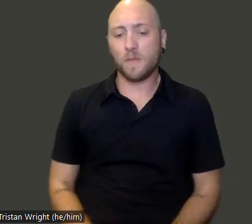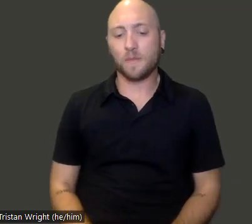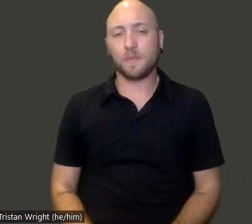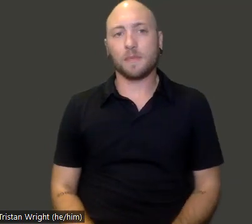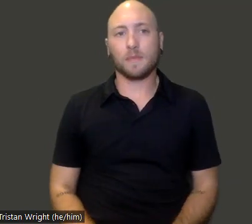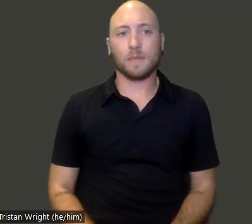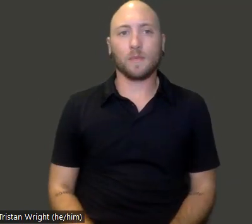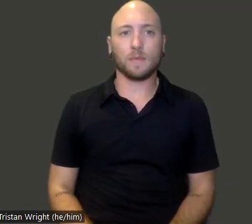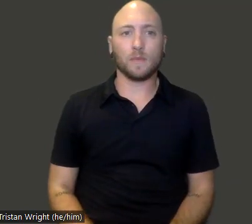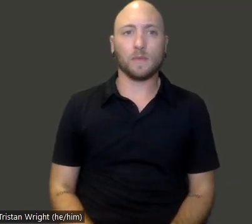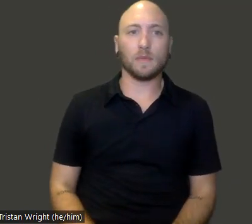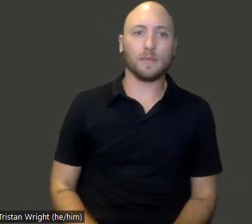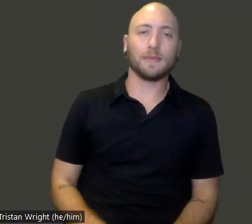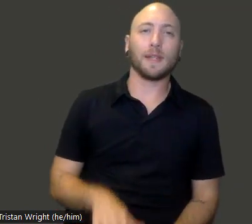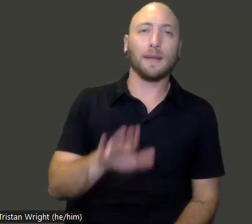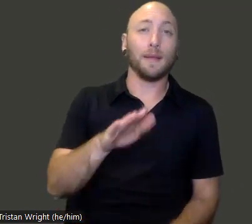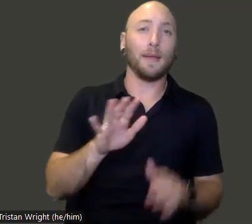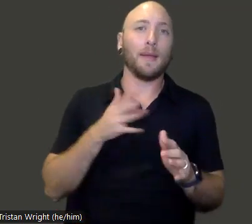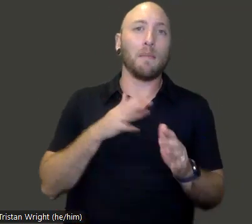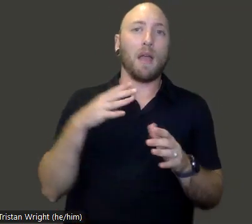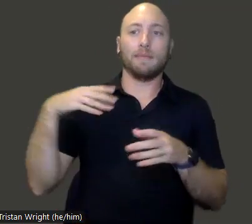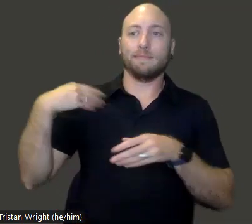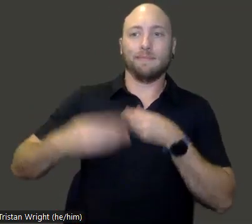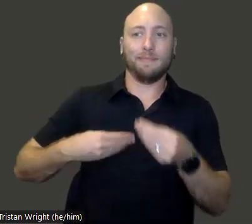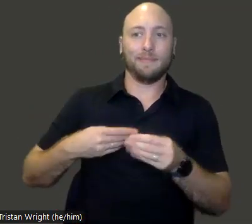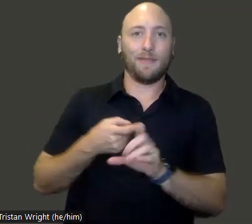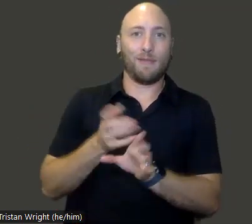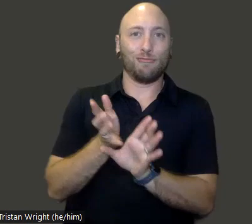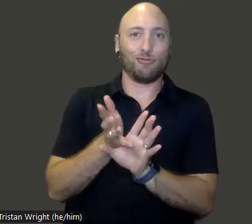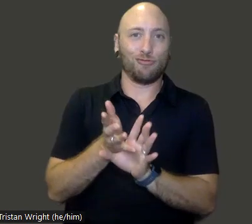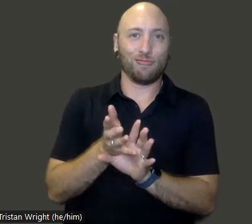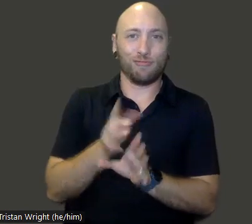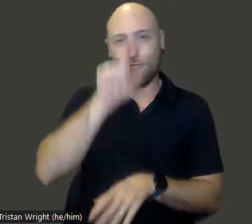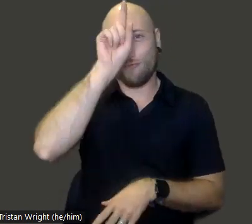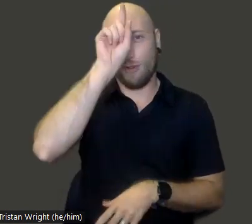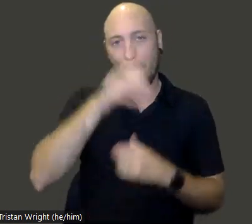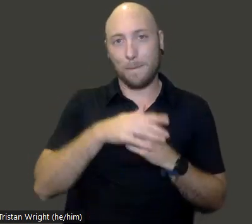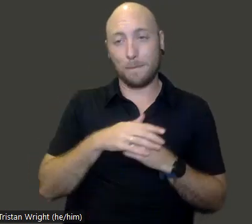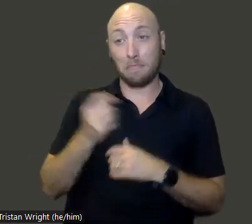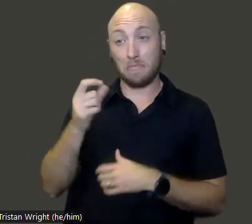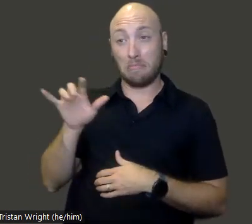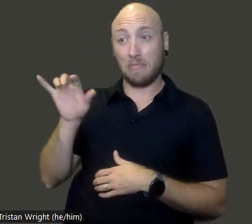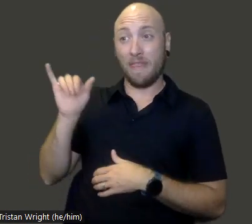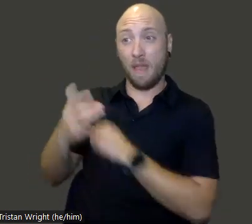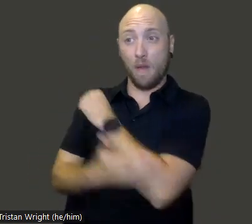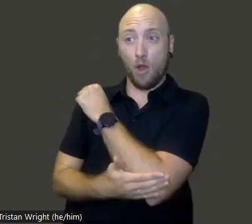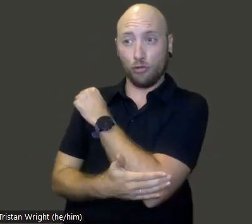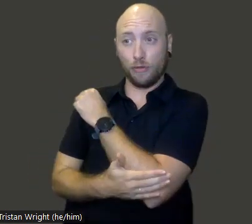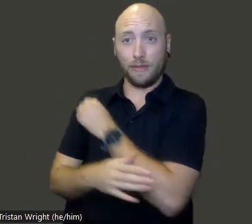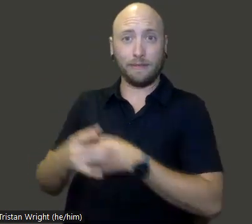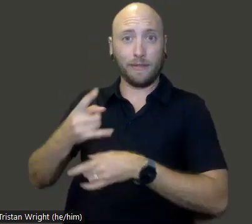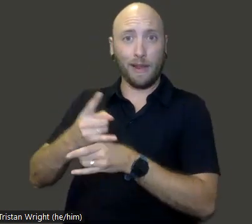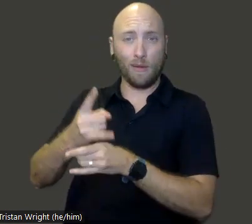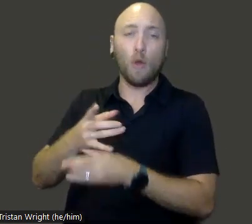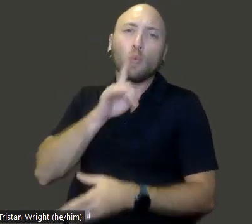significant amount of German ancestry, and in Germany, they alcohol is like, well, especially beer, is not a big